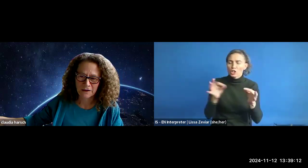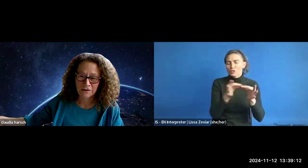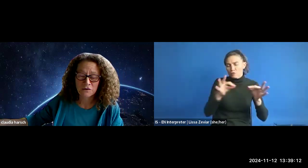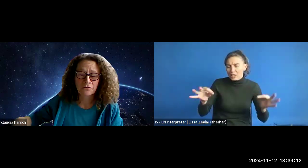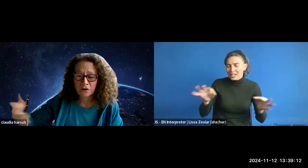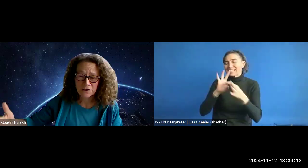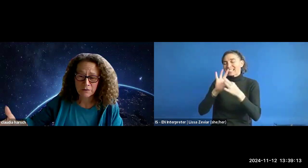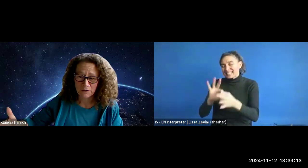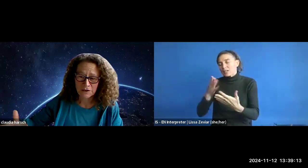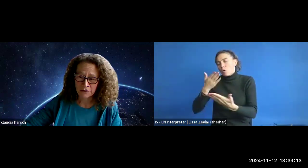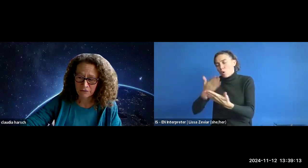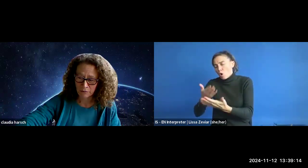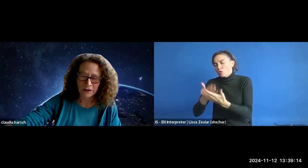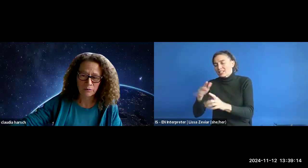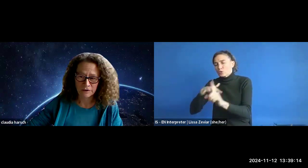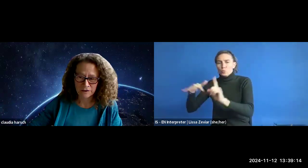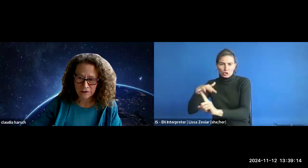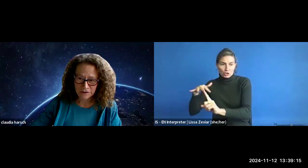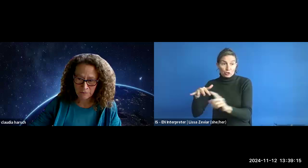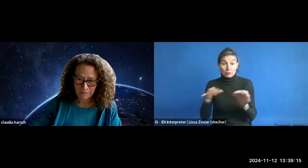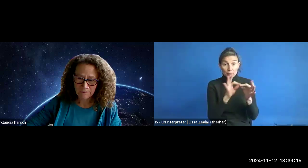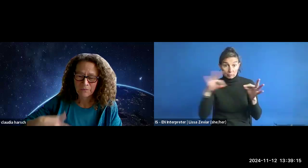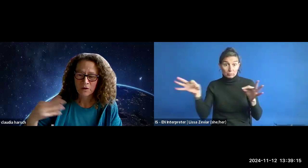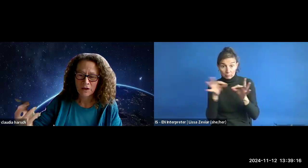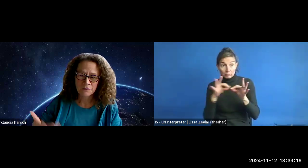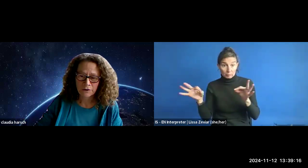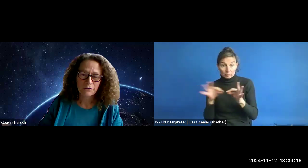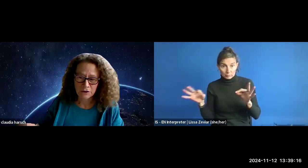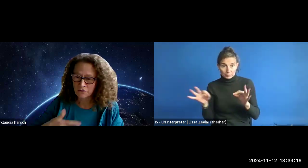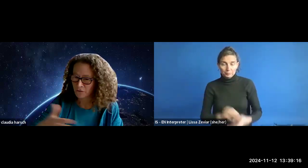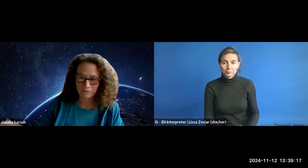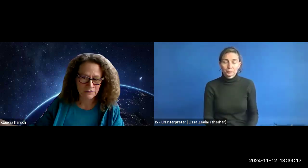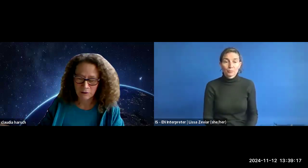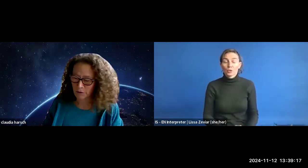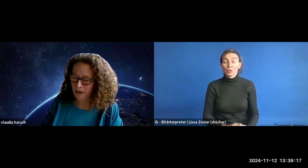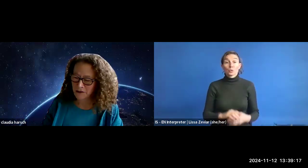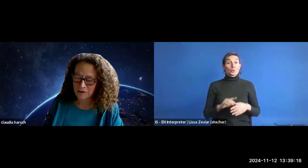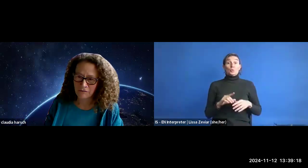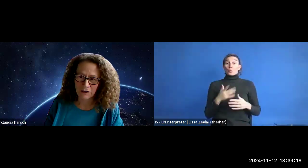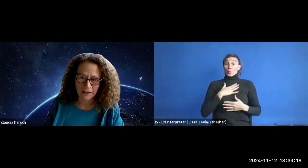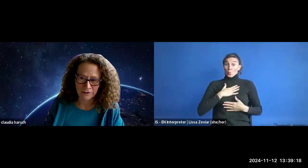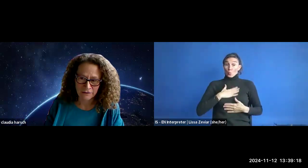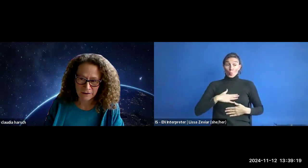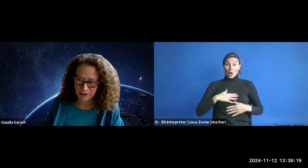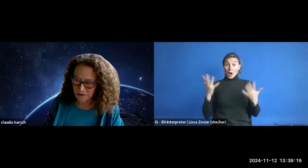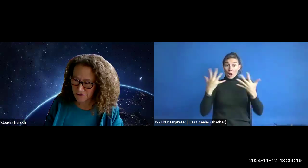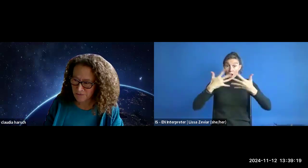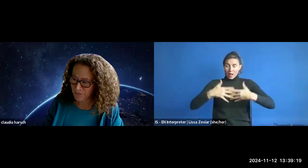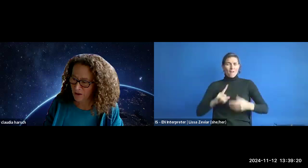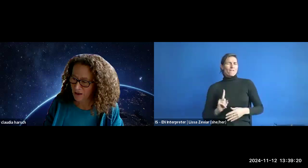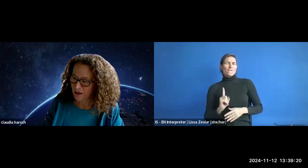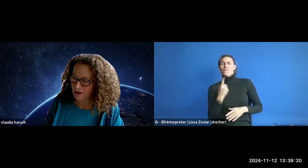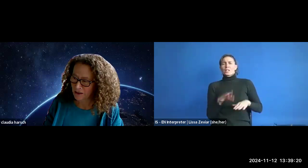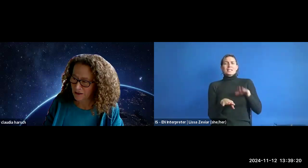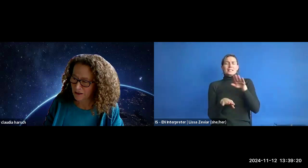situations. So first step is get familiar with this system. That's a precondition for developing any CFR-aligned